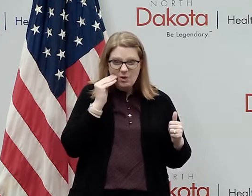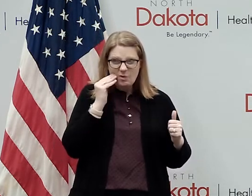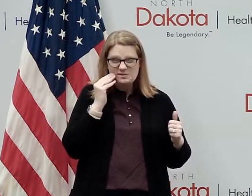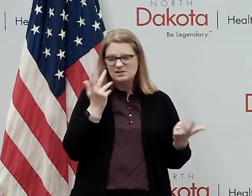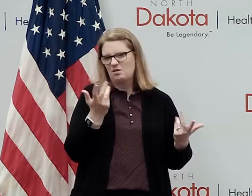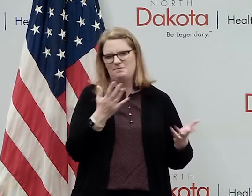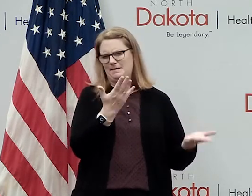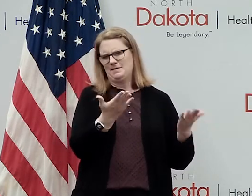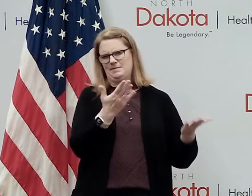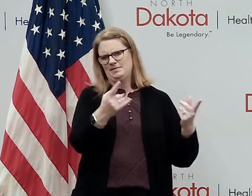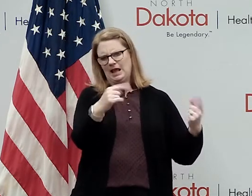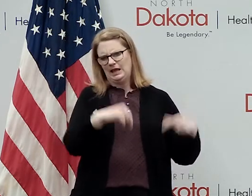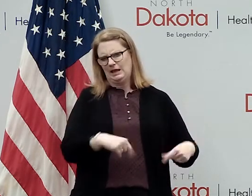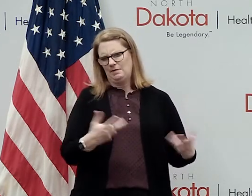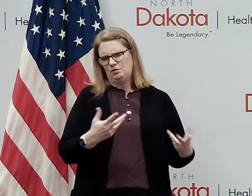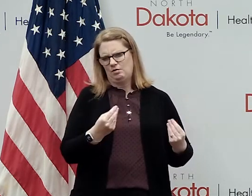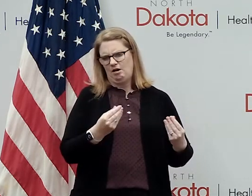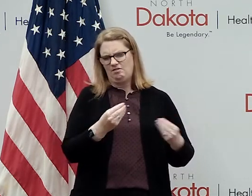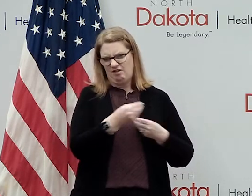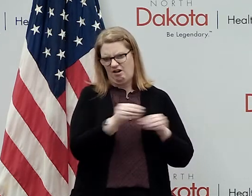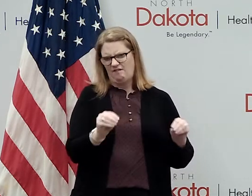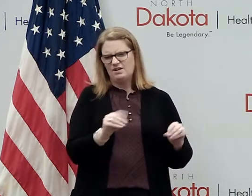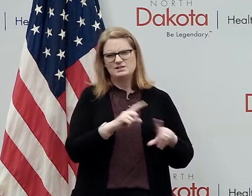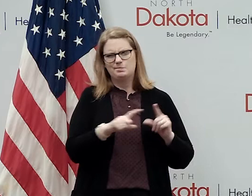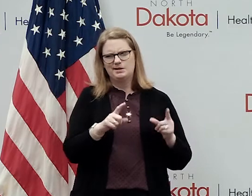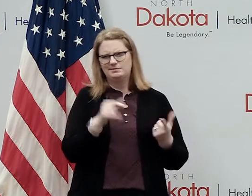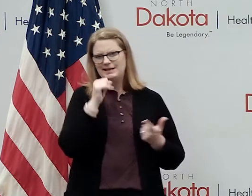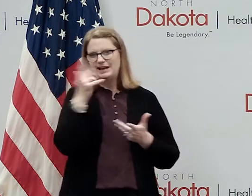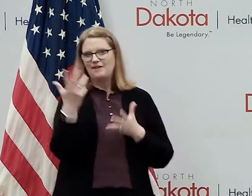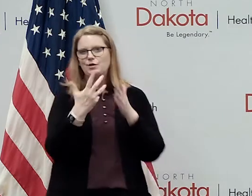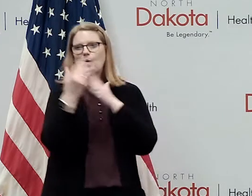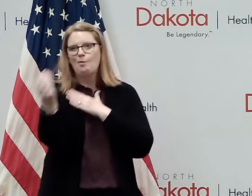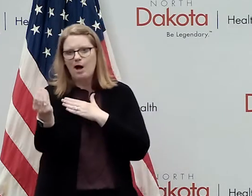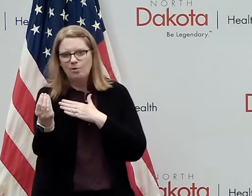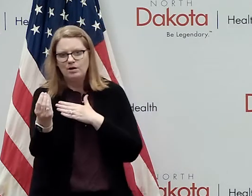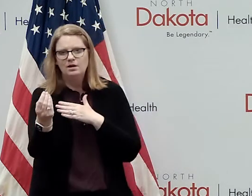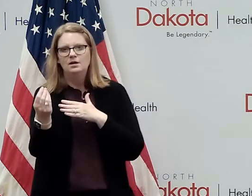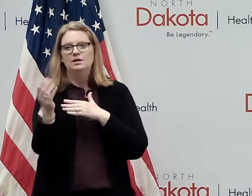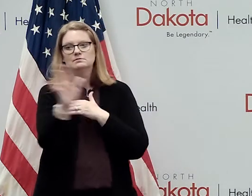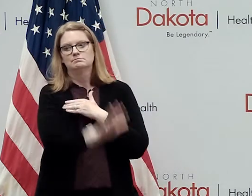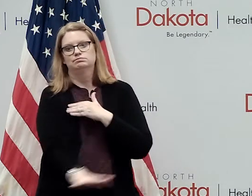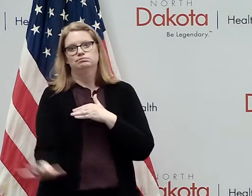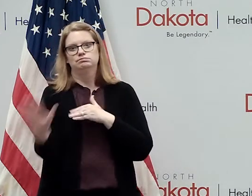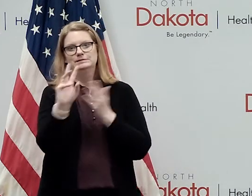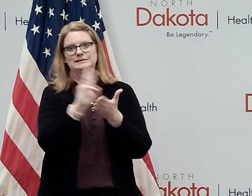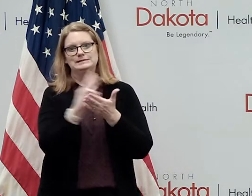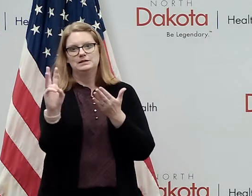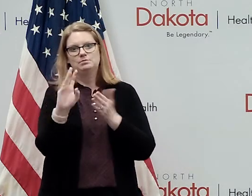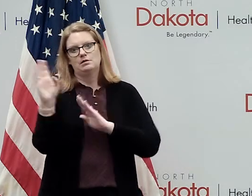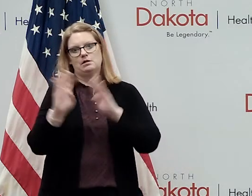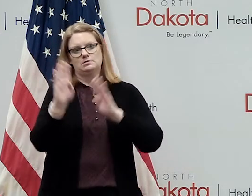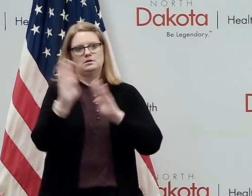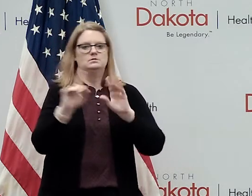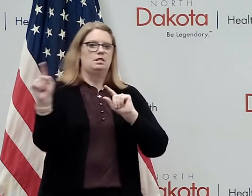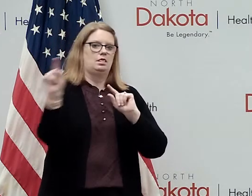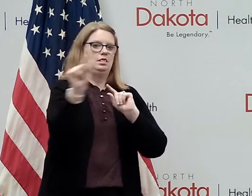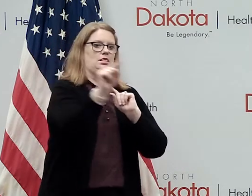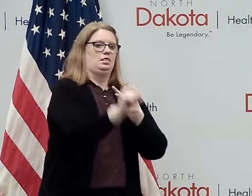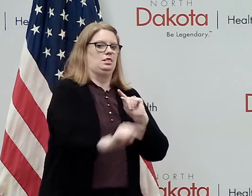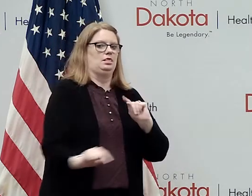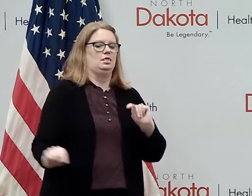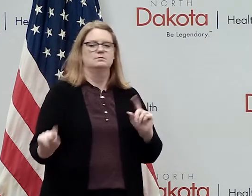they came into the office for a while, but we were able to do all that online. I mean, there's an example, again, where just a massive, you take 4